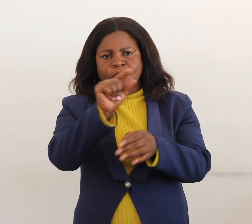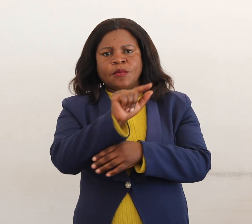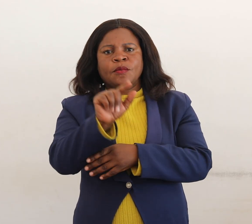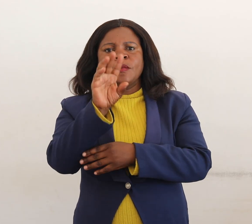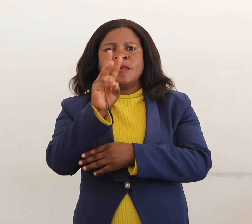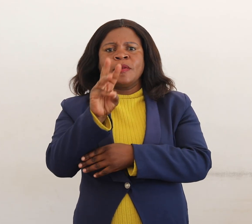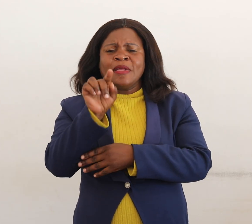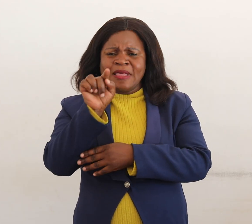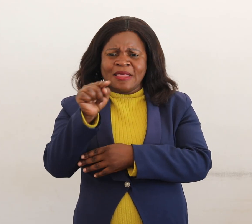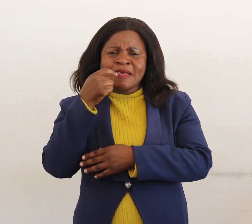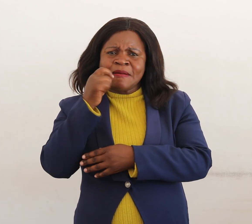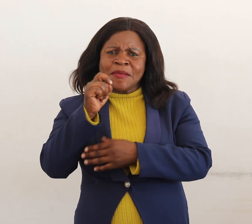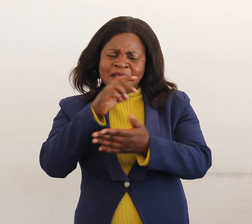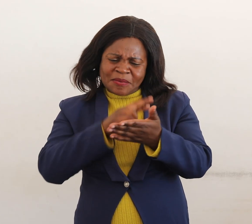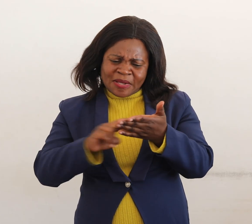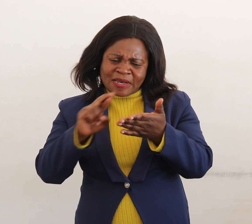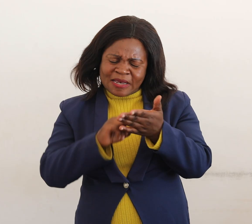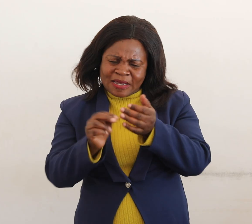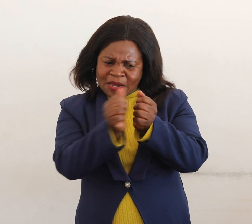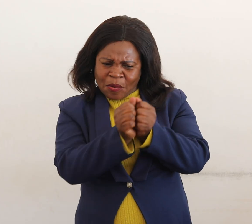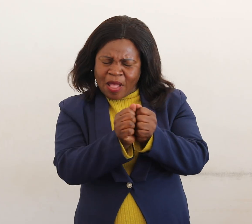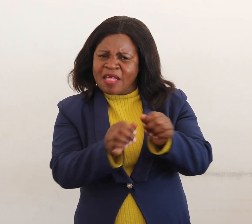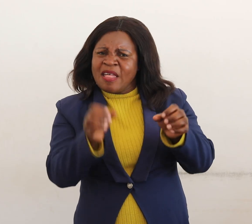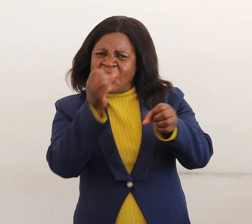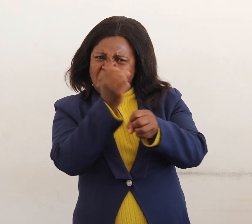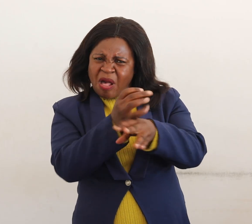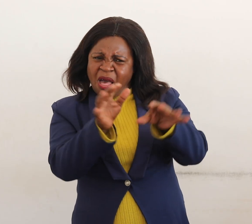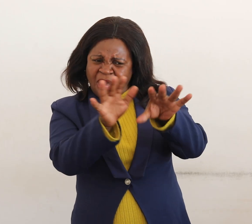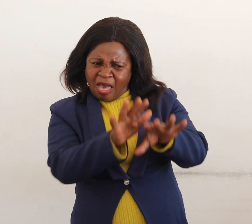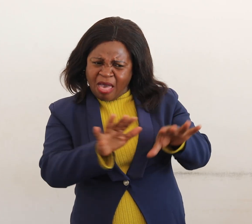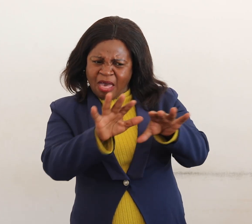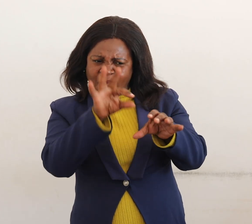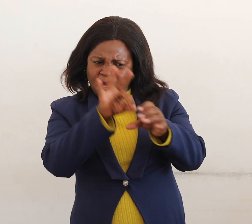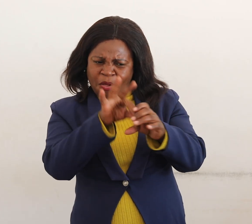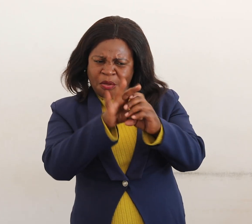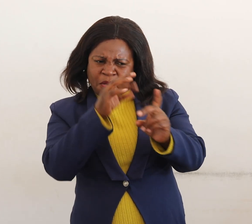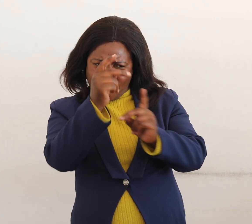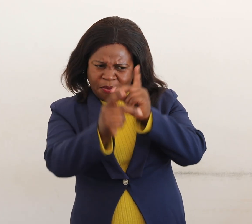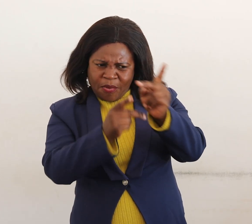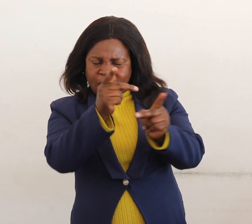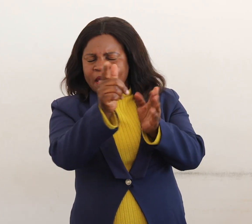read together with the existing Electoral Process Act.